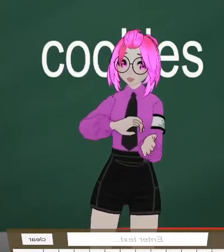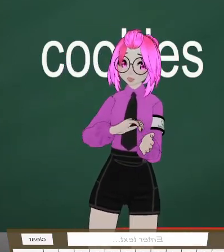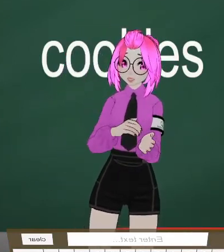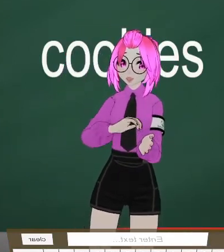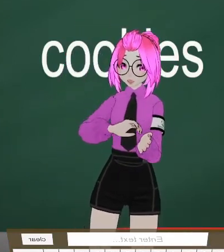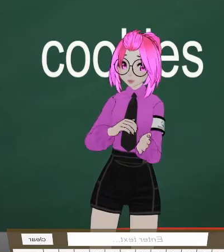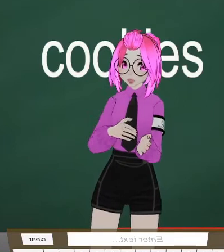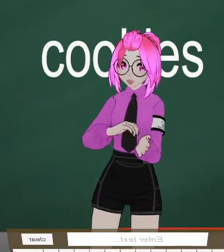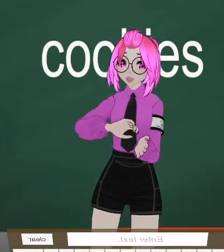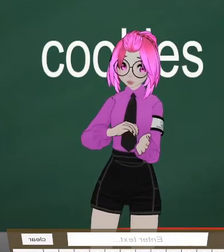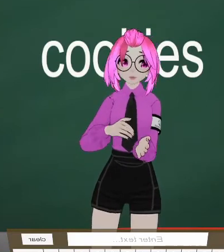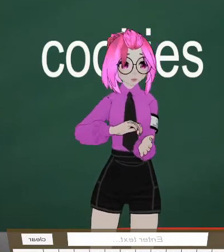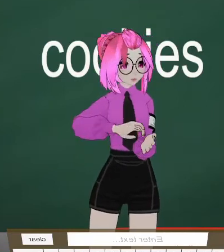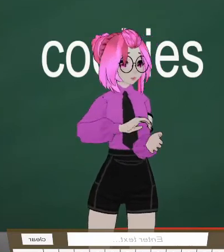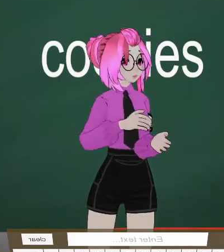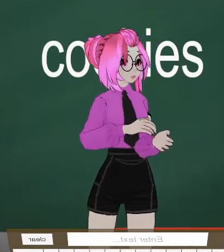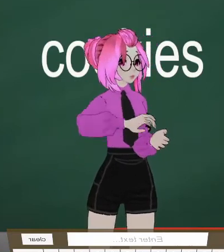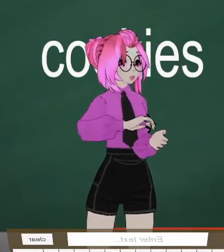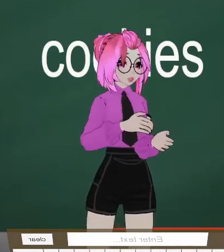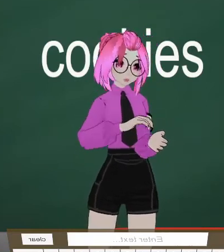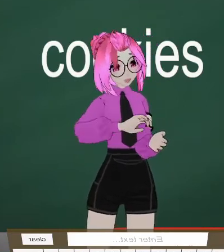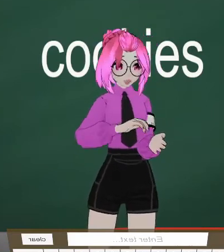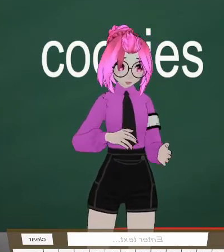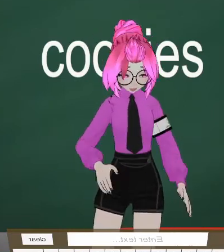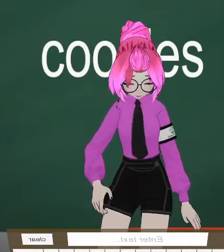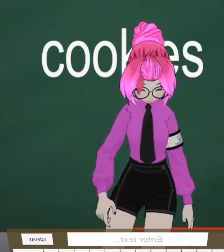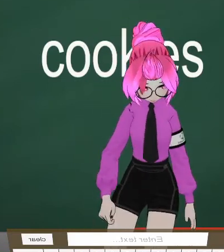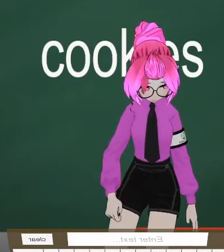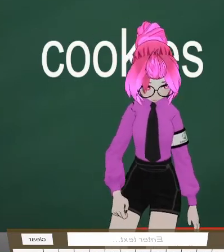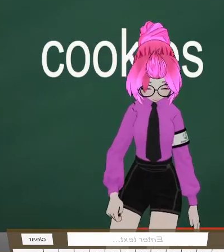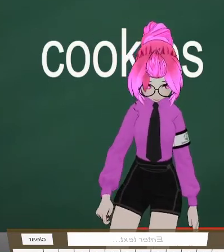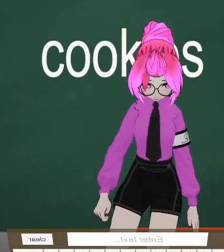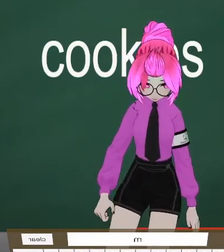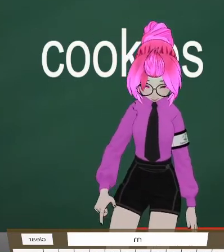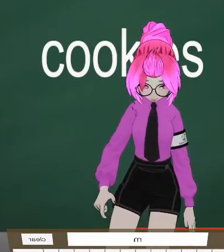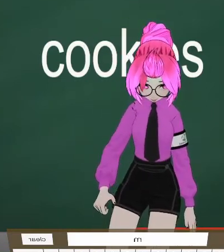hand showing the cookie cutter cookie cookie num num num and then